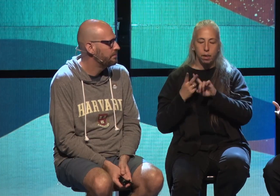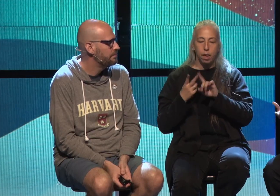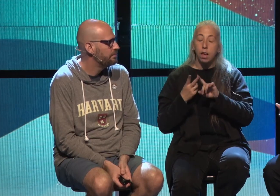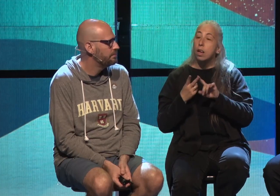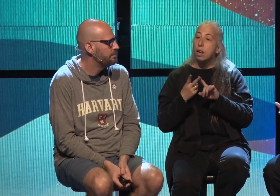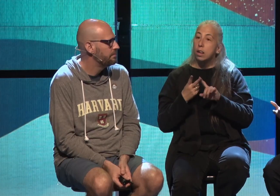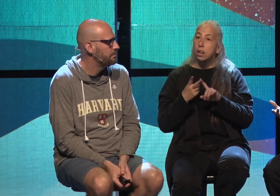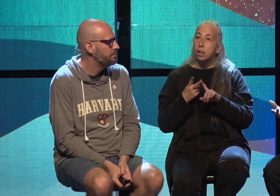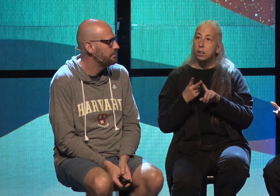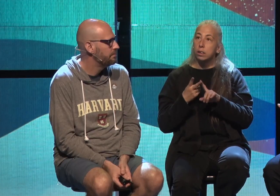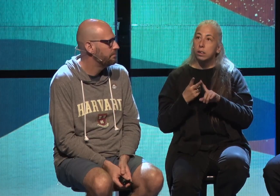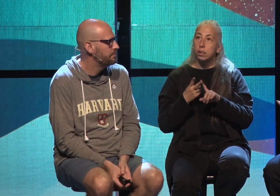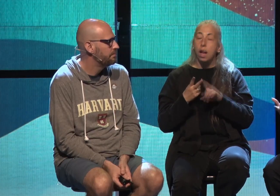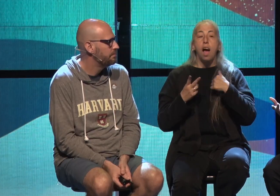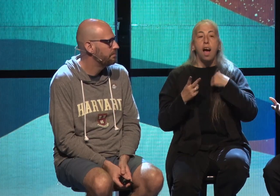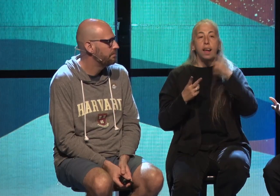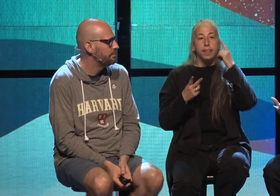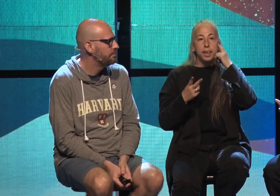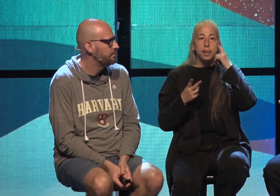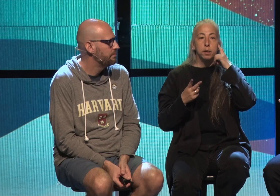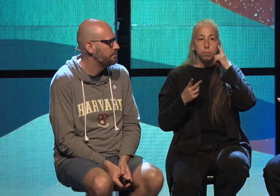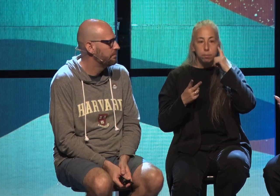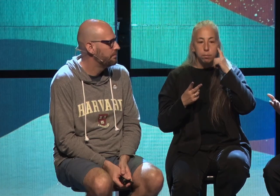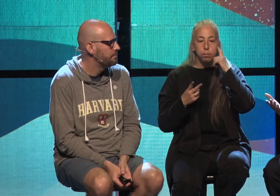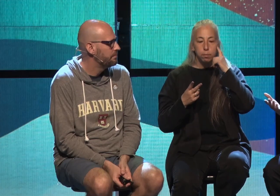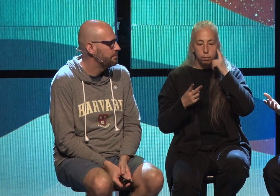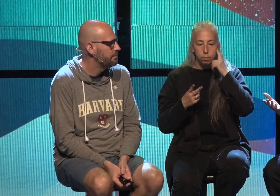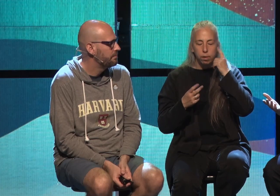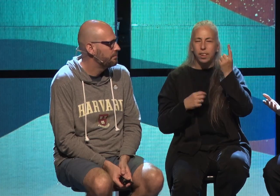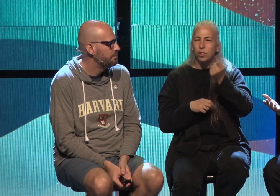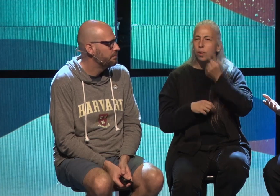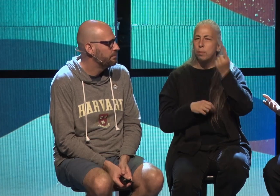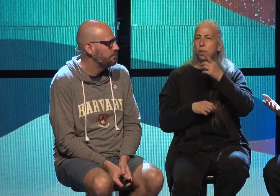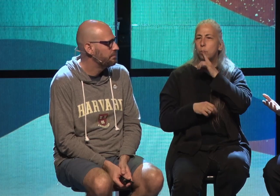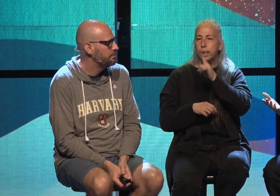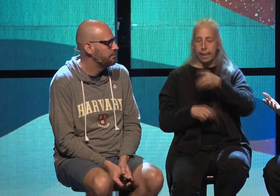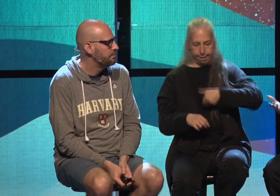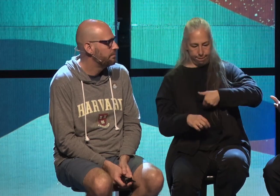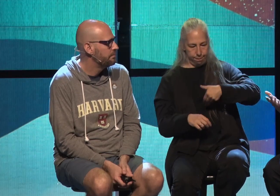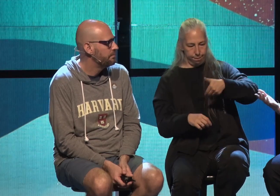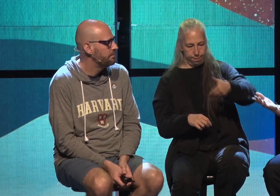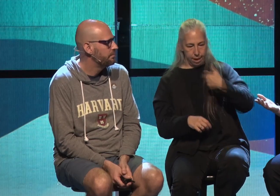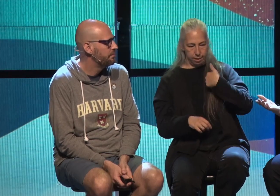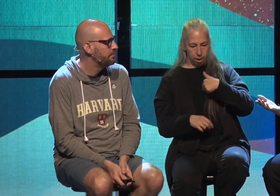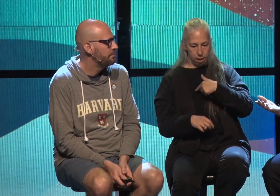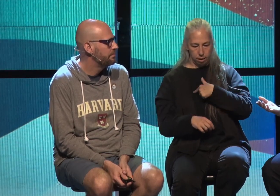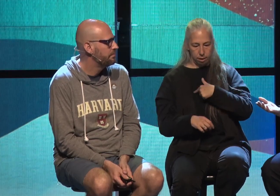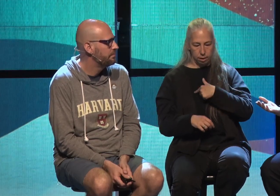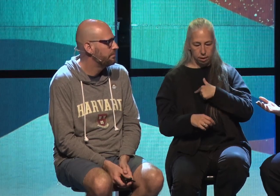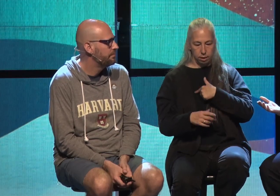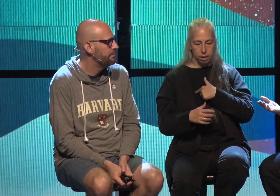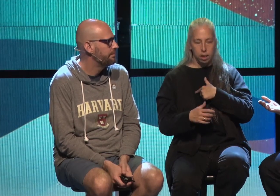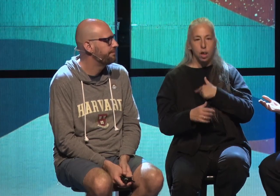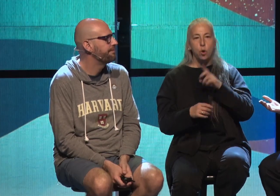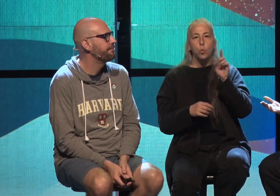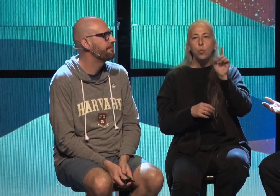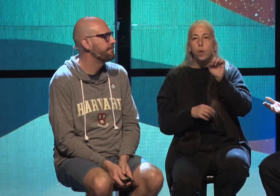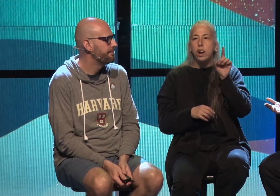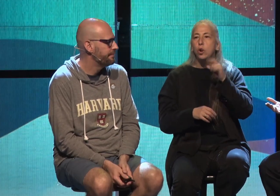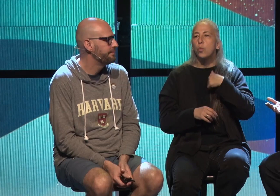this, I think there's something that invites us out into, again, where is their pain? Where